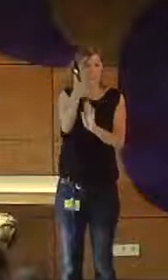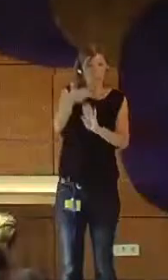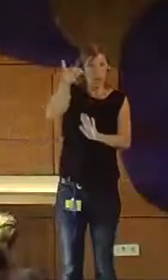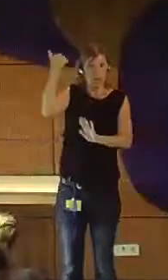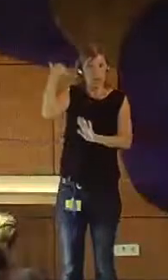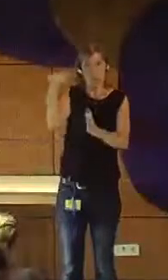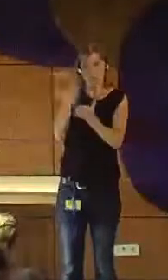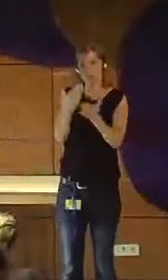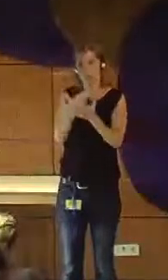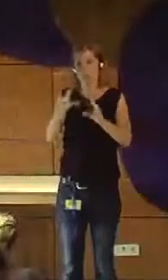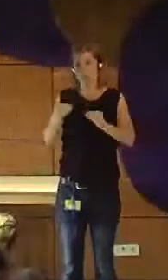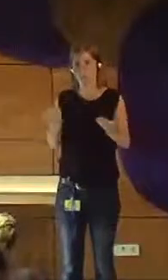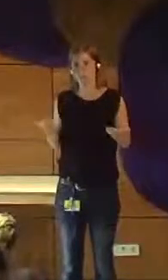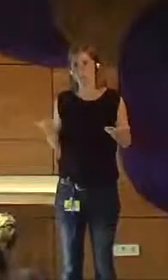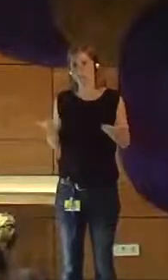safety profile.